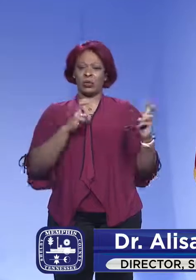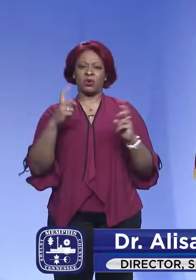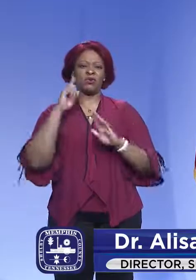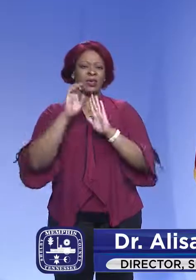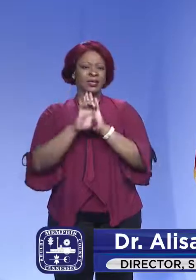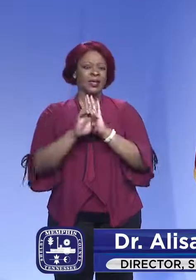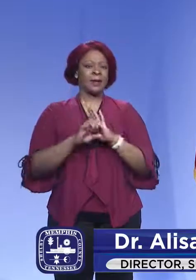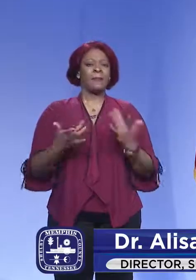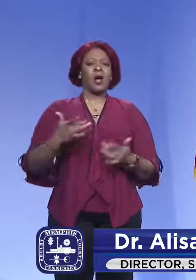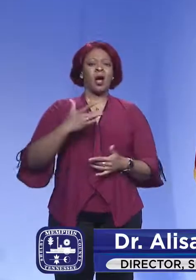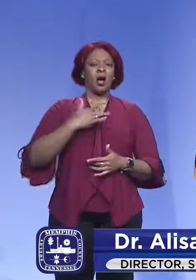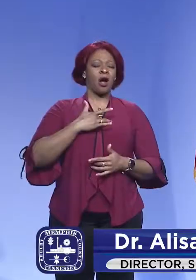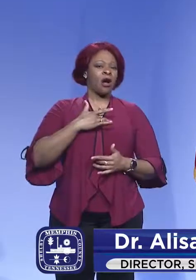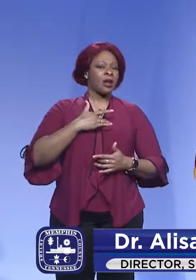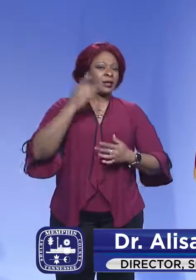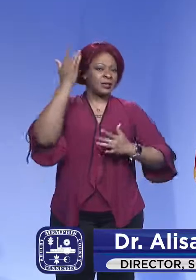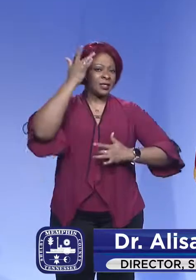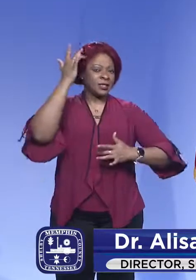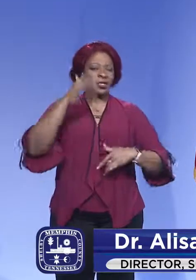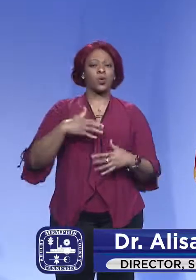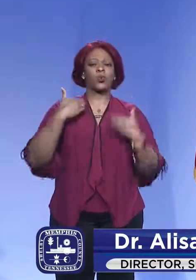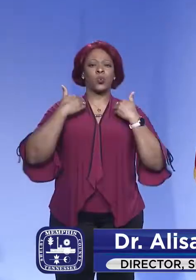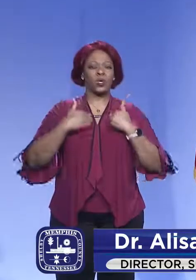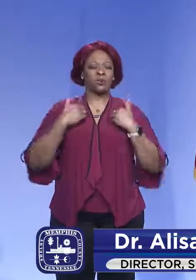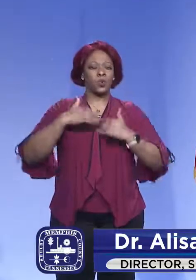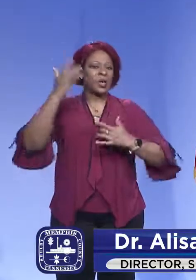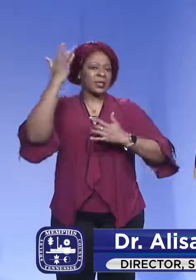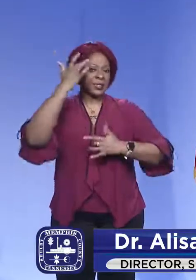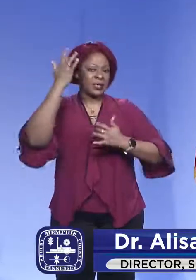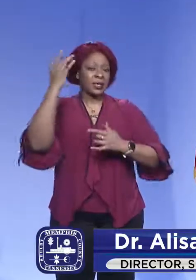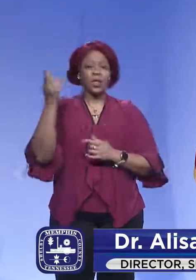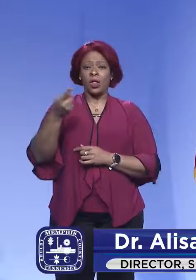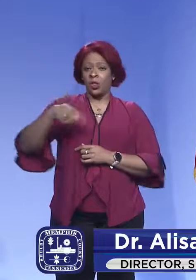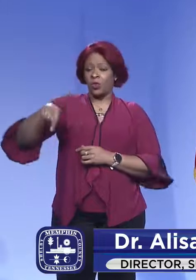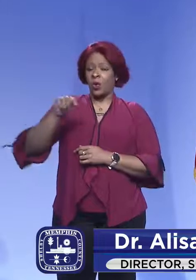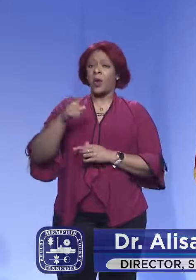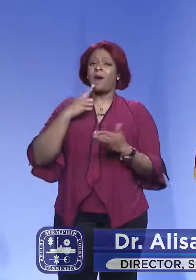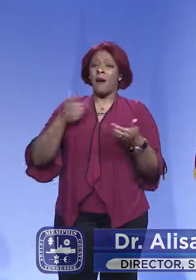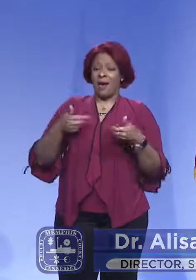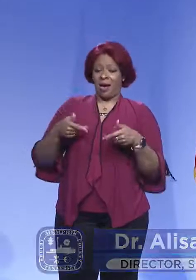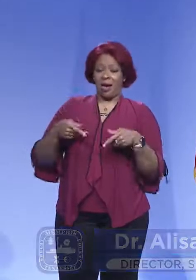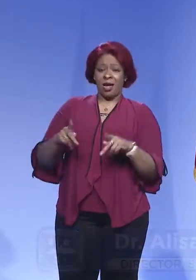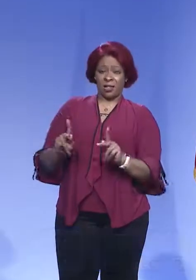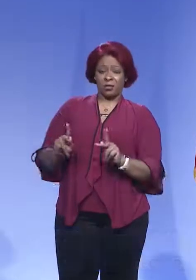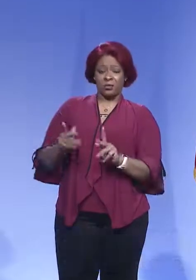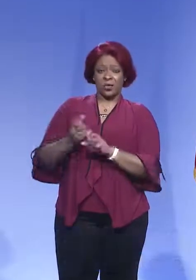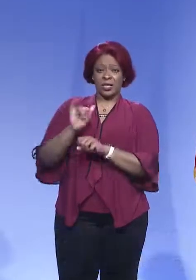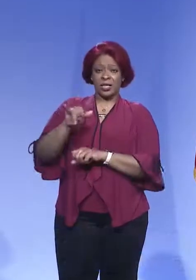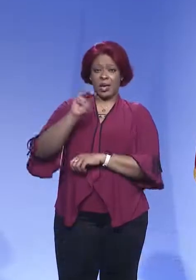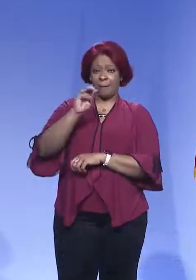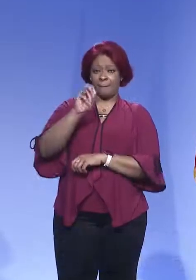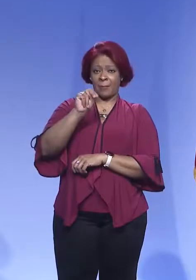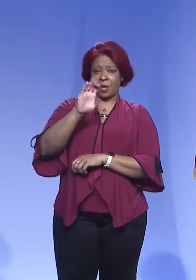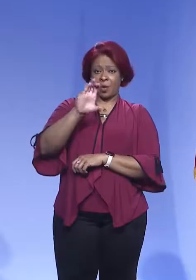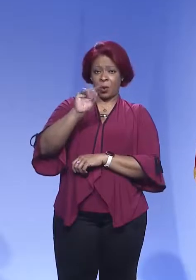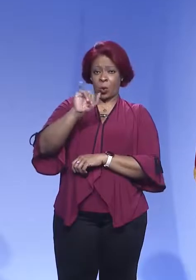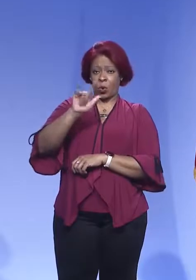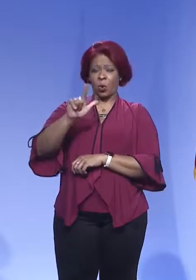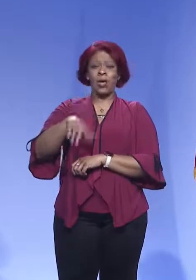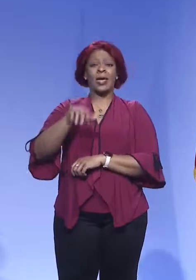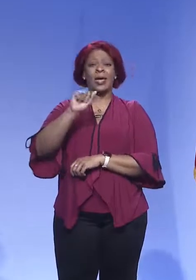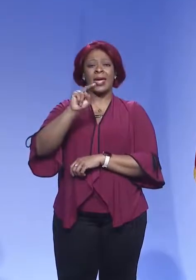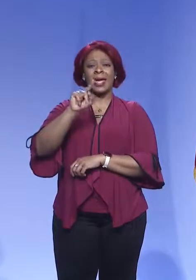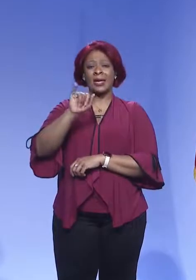as cardiac disease or respiratory disease. For those who are eligible for monoclonal antibody treatment, if you get